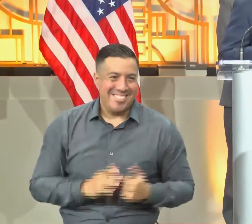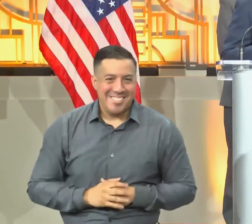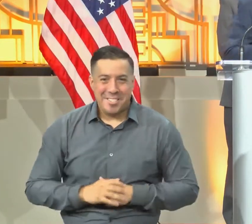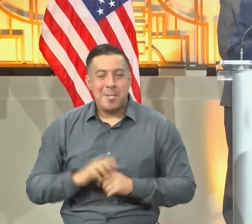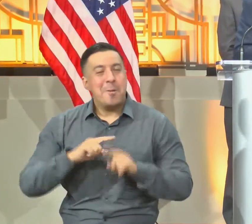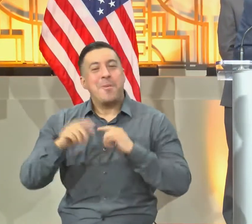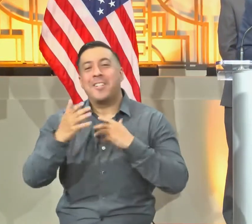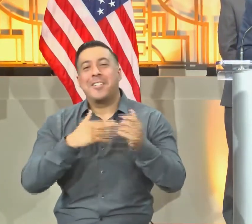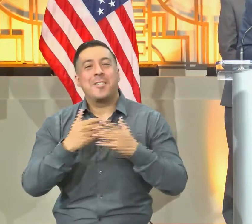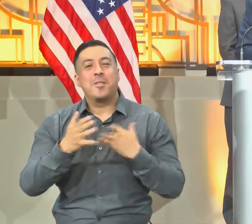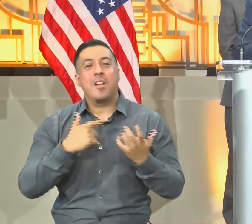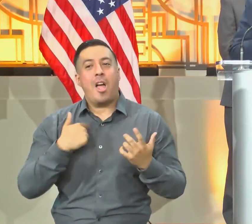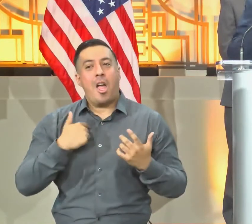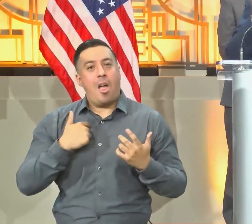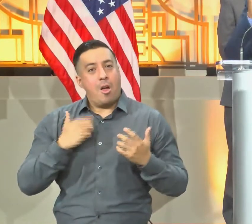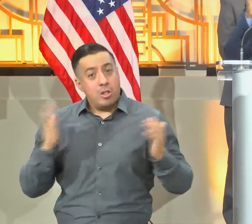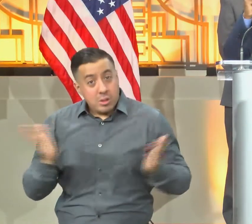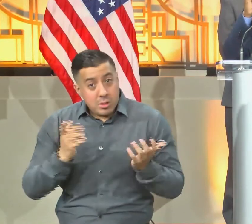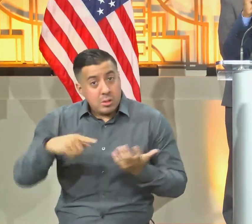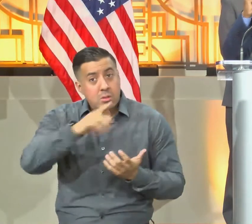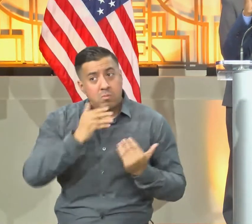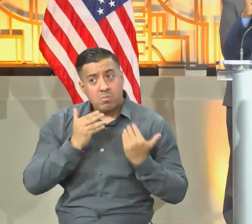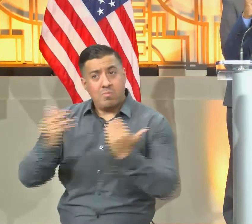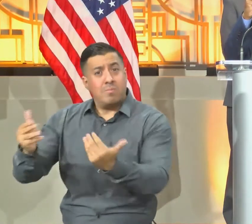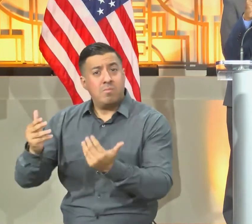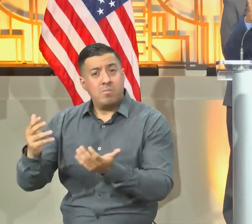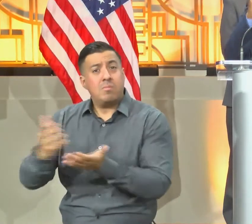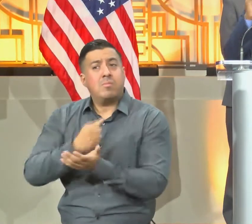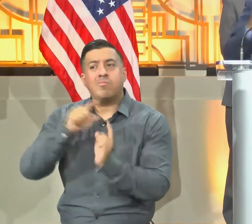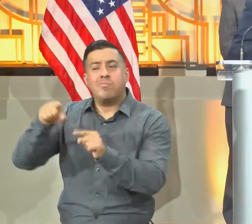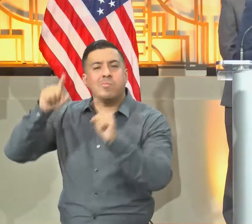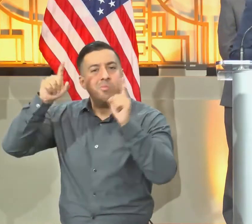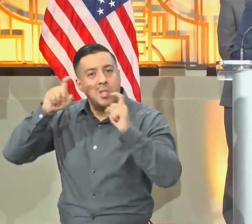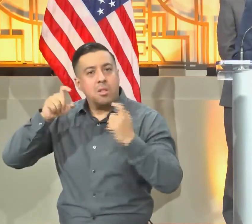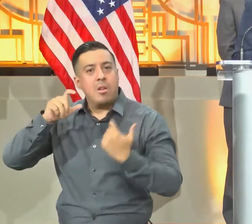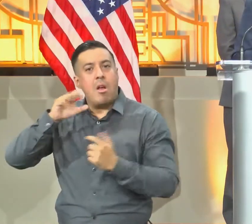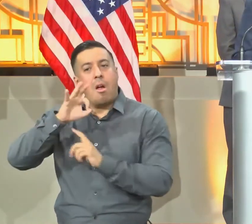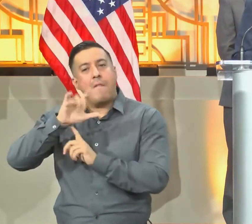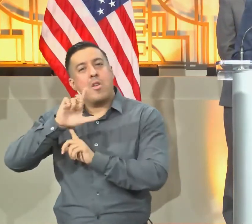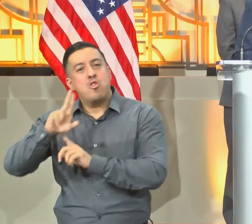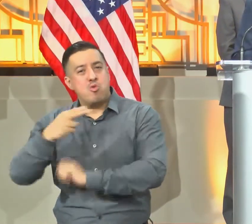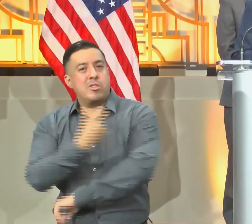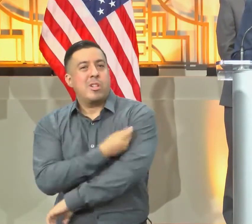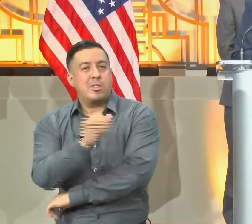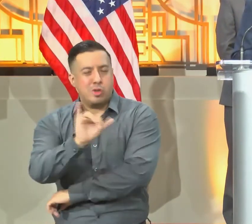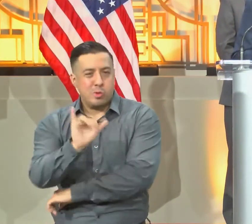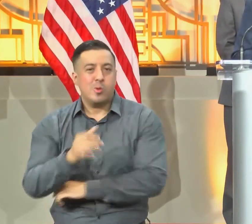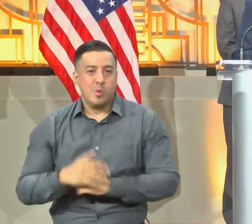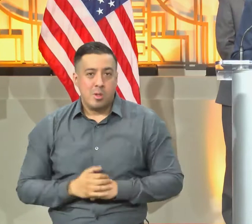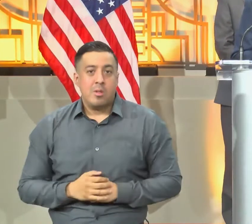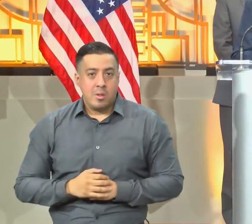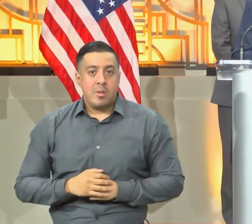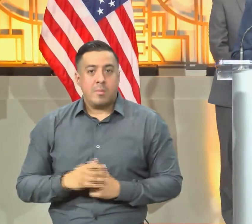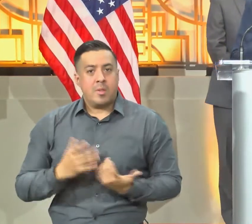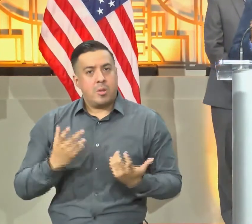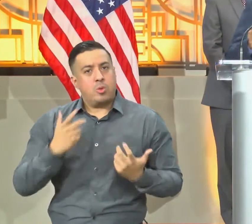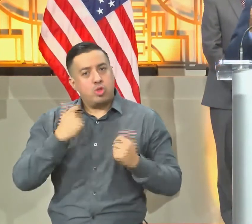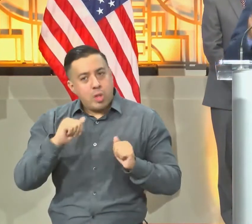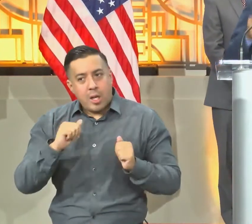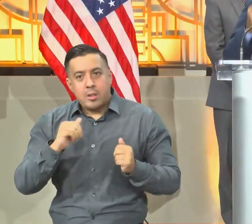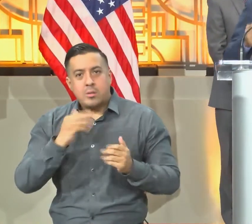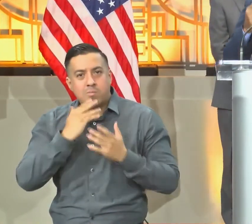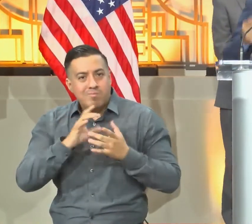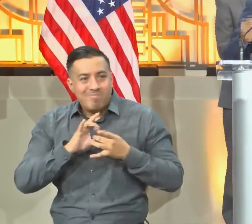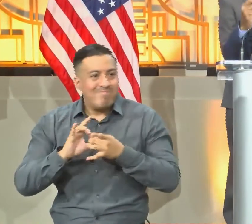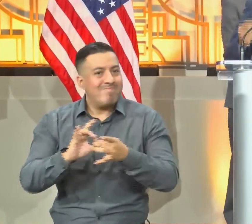But anyway, let me encourage you, get tested and get your flu shot, okay? And then let's work together